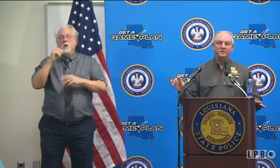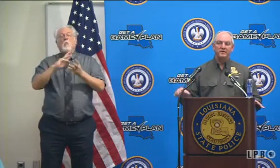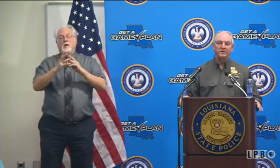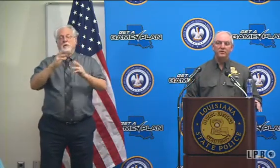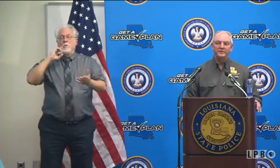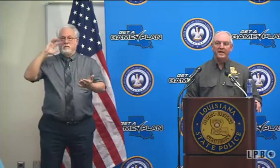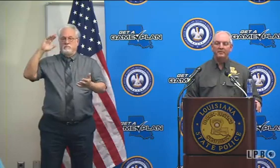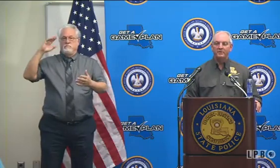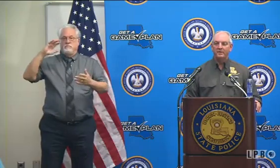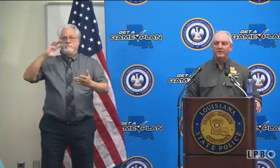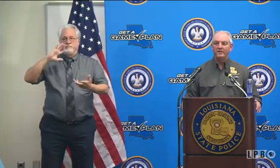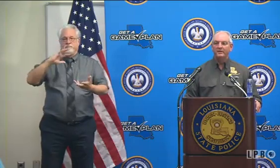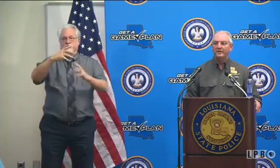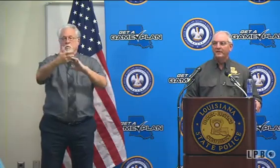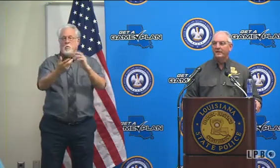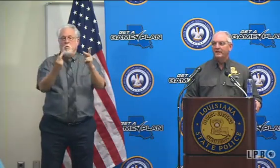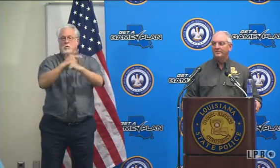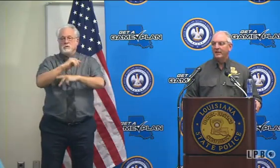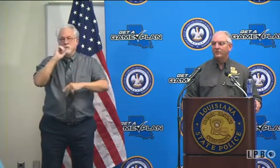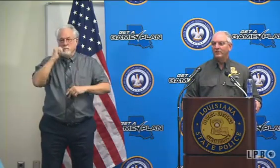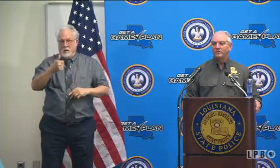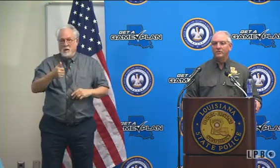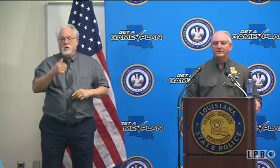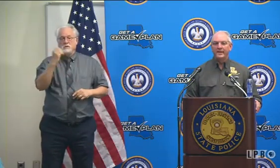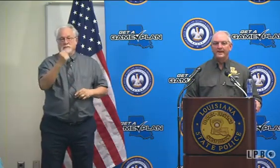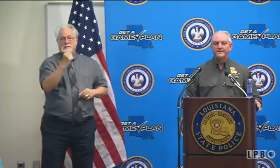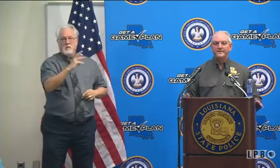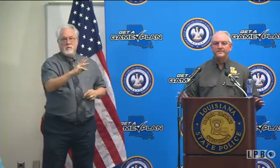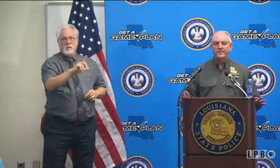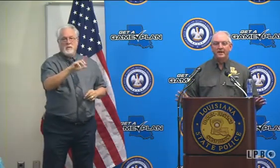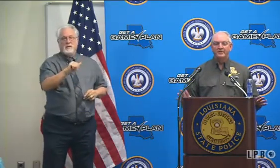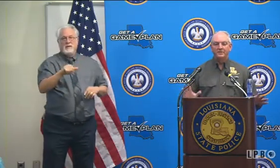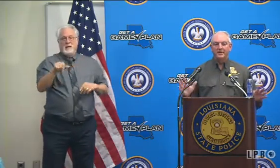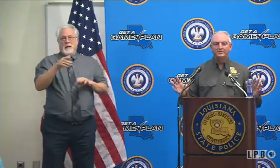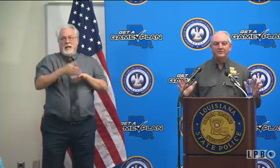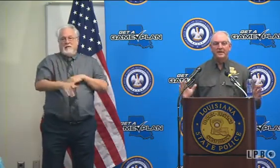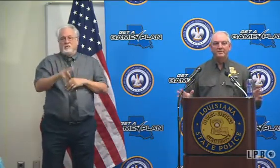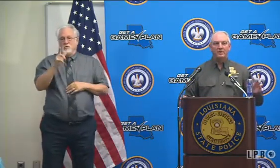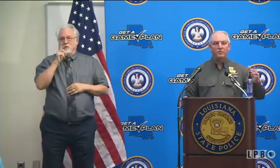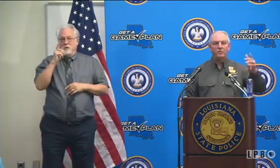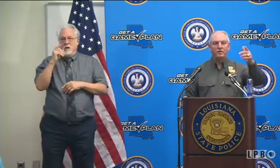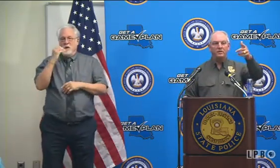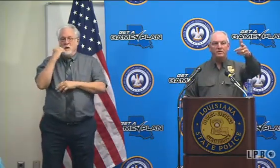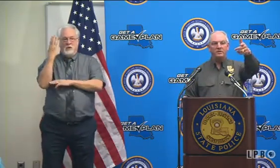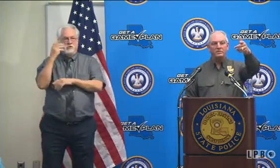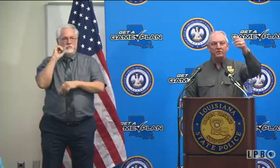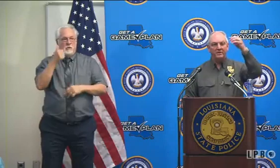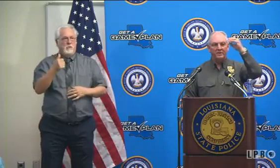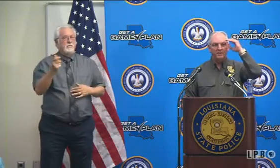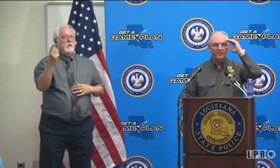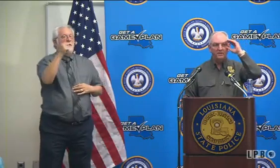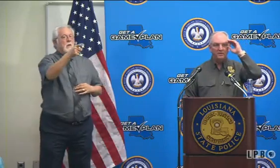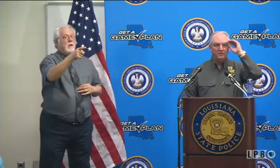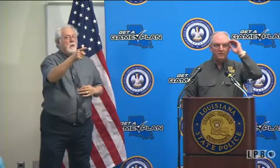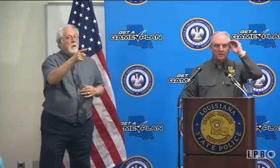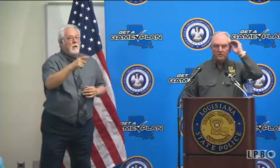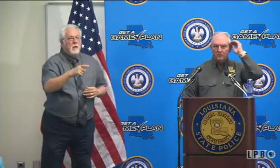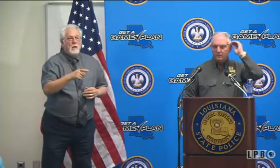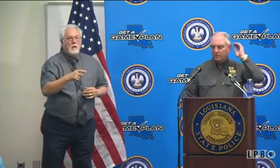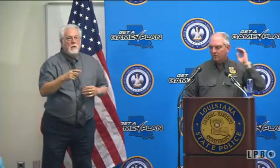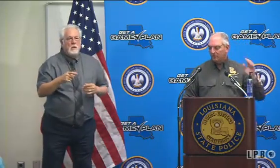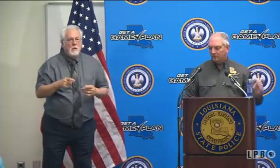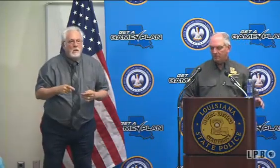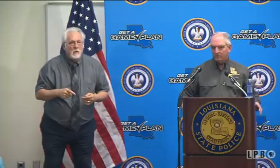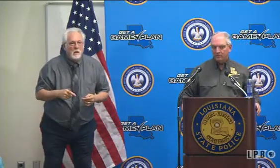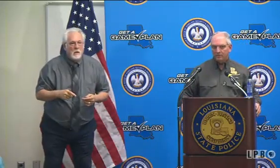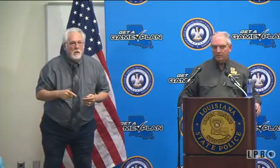coastal Louisiana, particularly southwest Louisiana. And so that's the timeline we're working on. Yes, sir. Are there any plans in